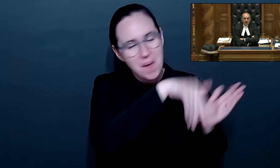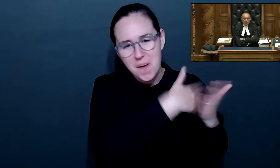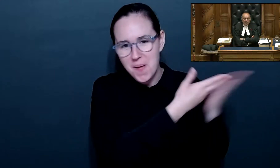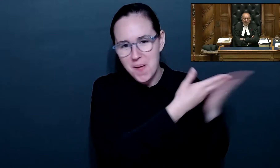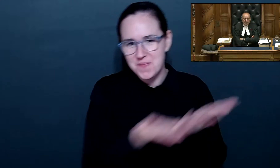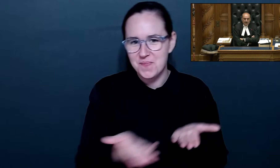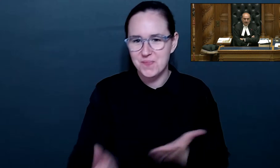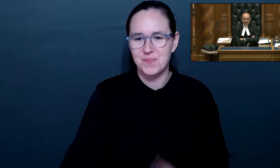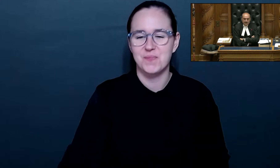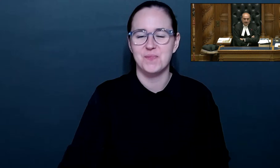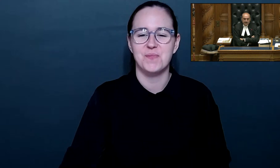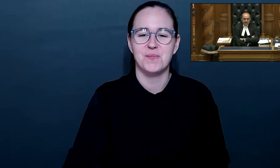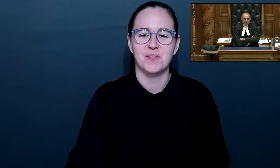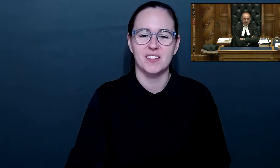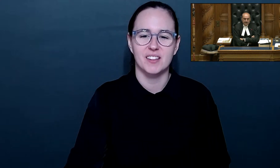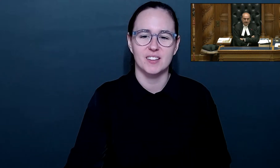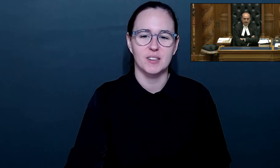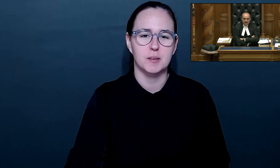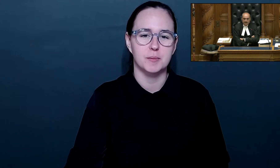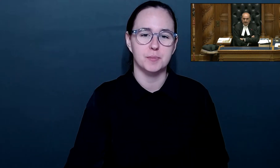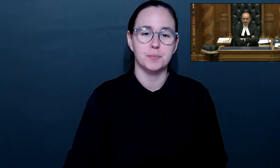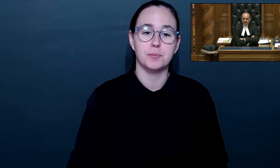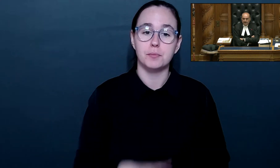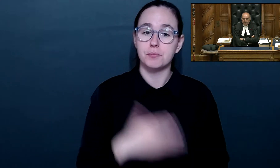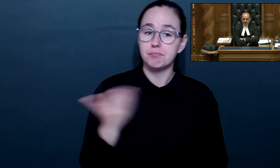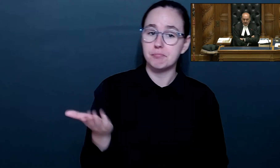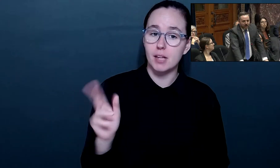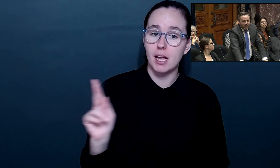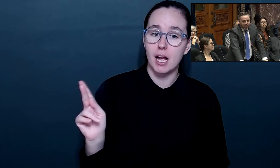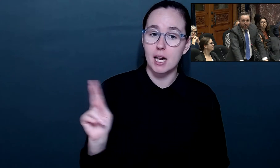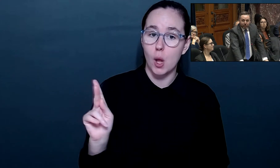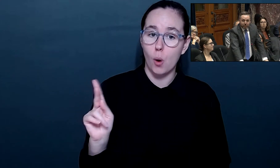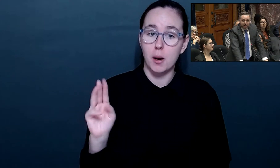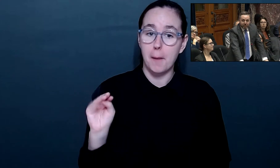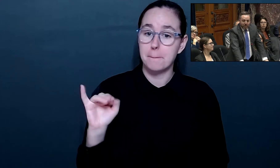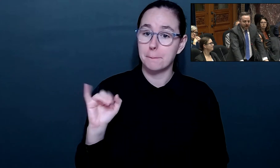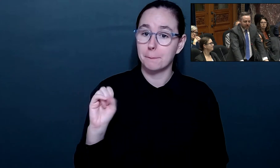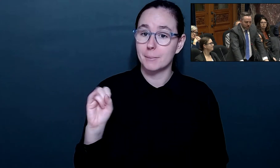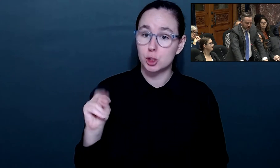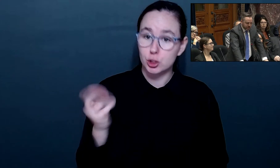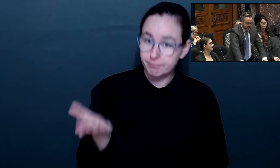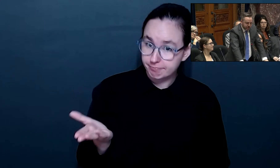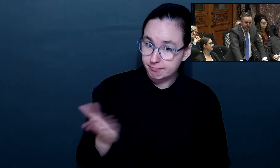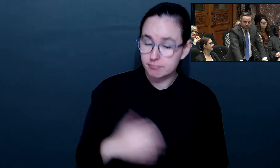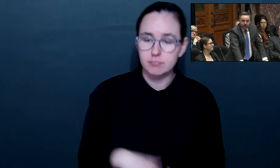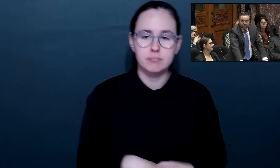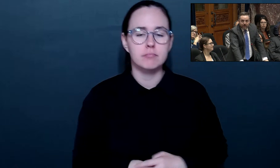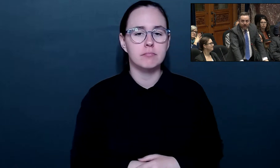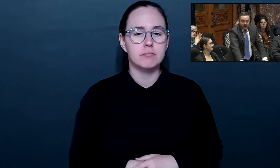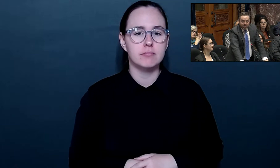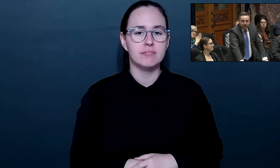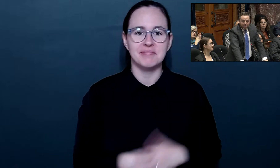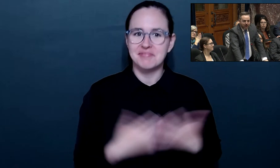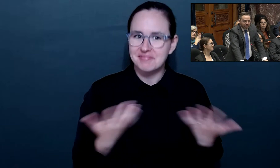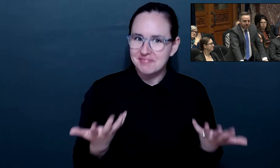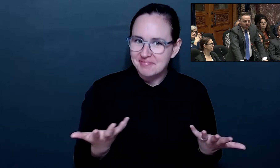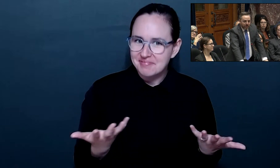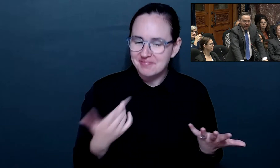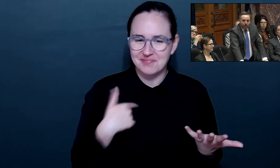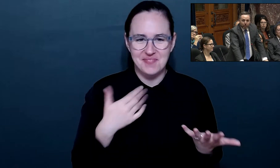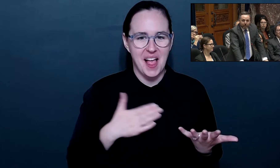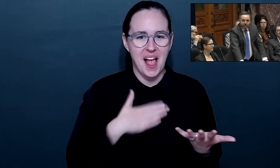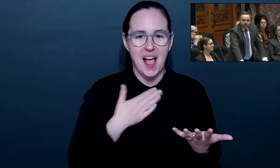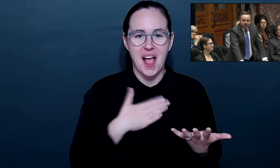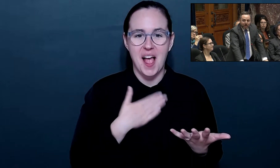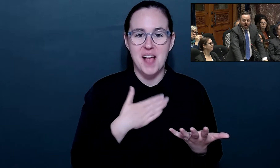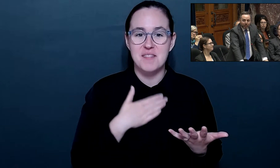Member for Kelowna Mission. Thank you, Mr. Speaker. I was pleased to hear Councillor Pete Fry acknowledged in the chamber. Pete and I started